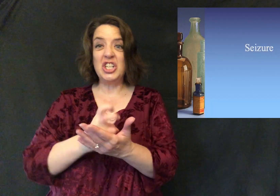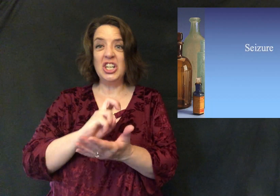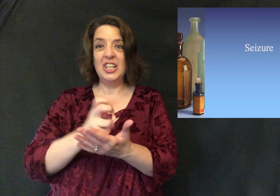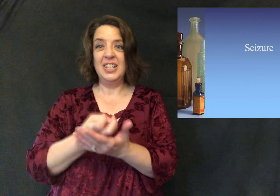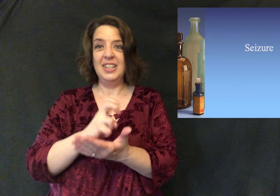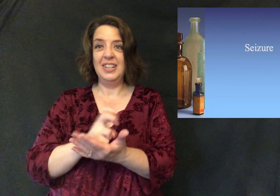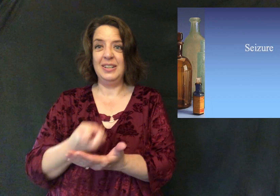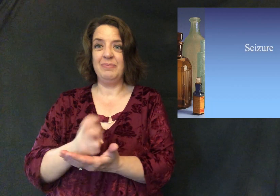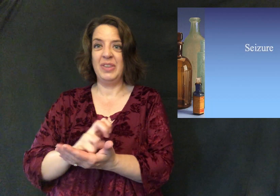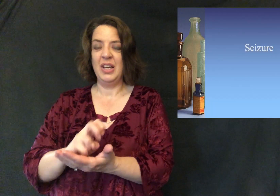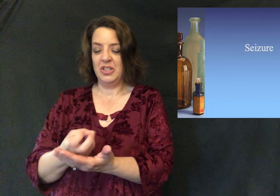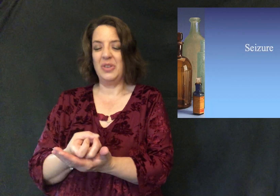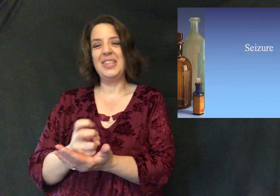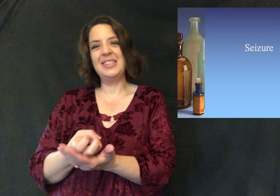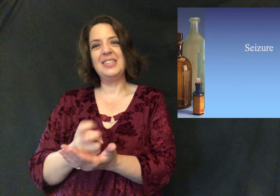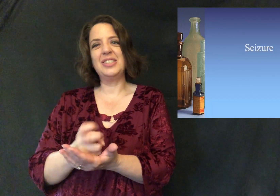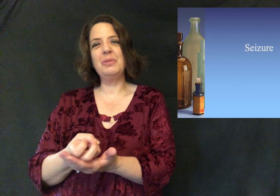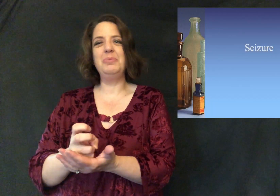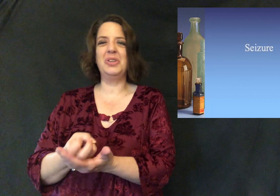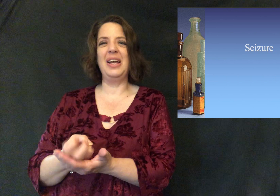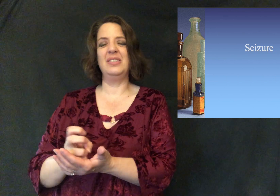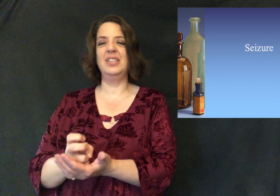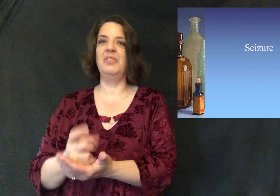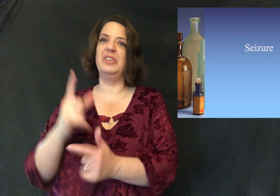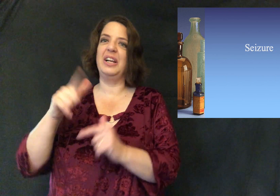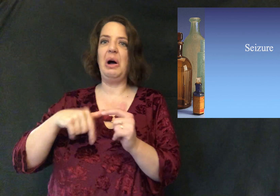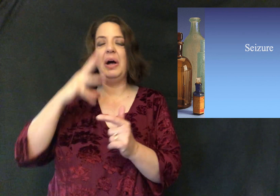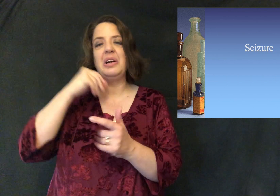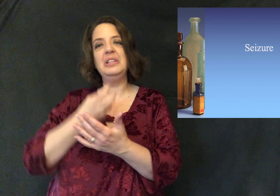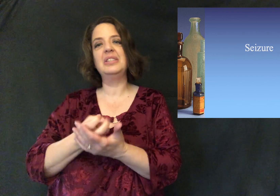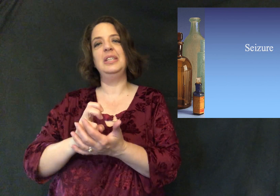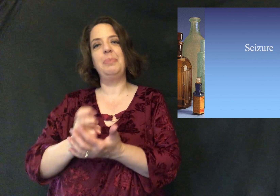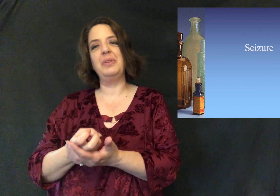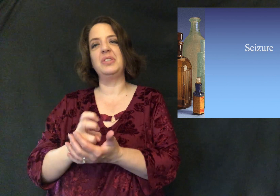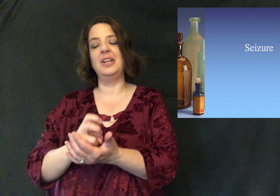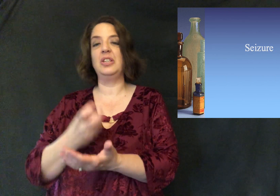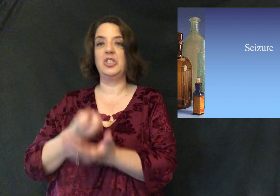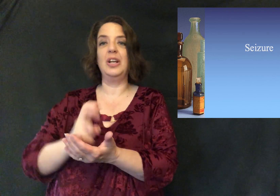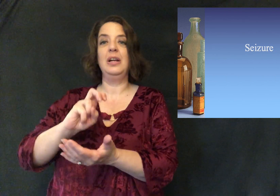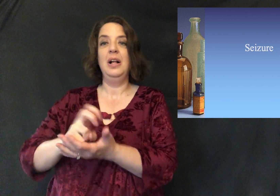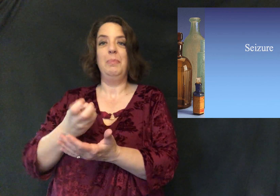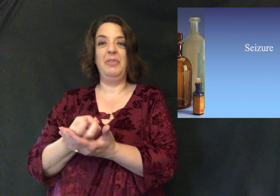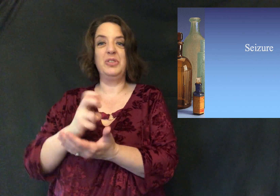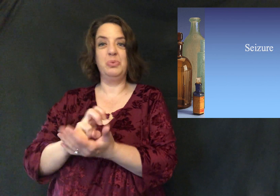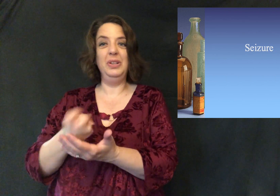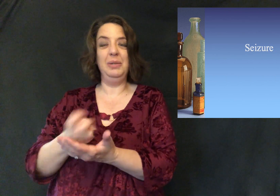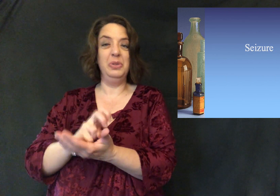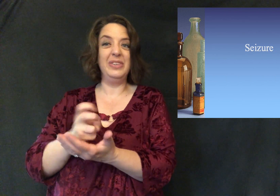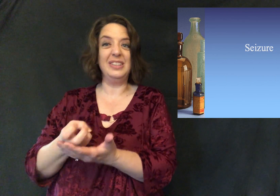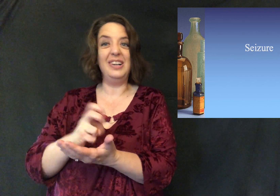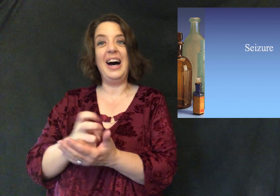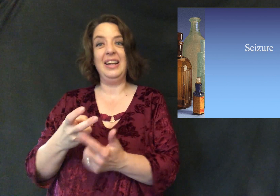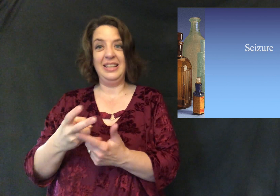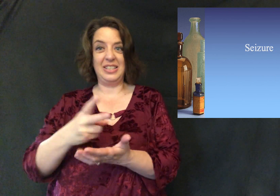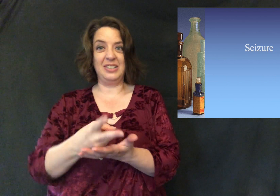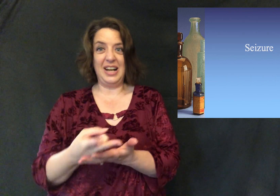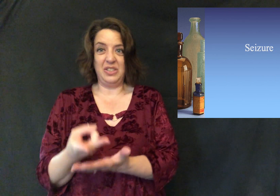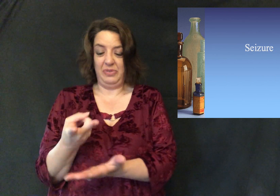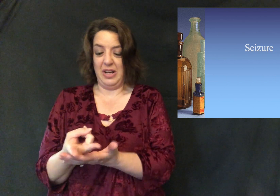Seizure. So this is, sometimes you'll kind of see that for like, oh, I couldn't sleep, I was tossing and turning. But if it's really moving a lot, that's a classifier. So